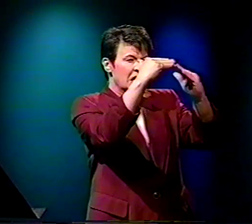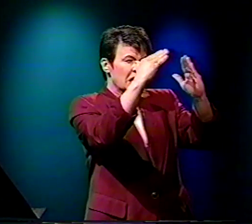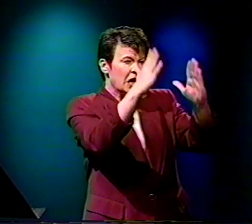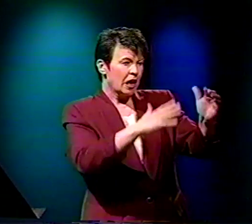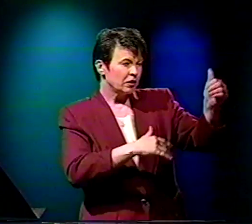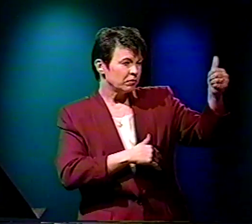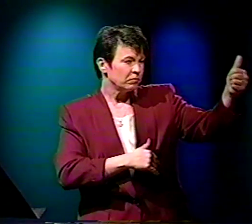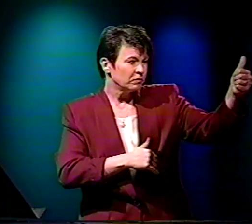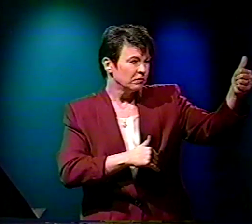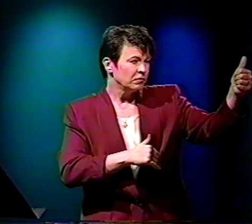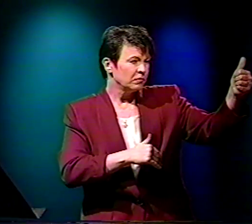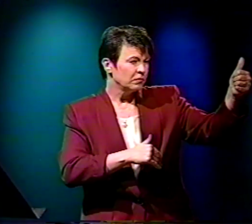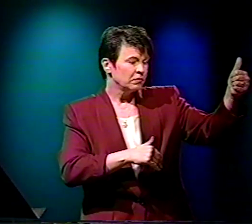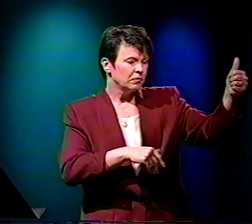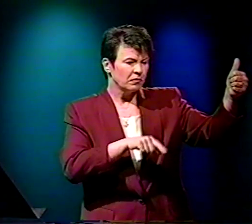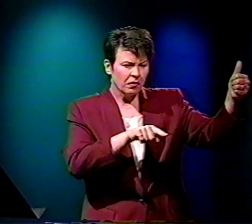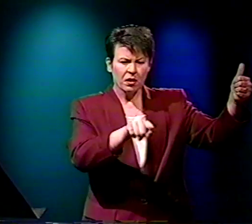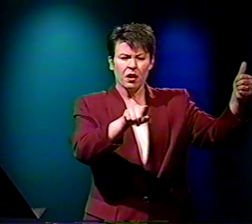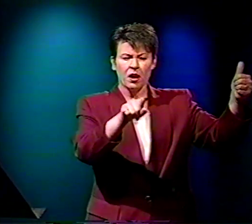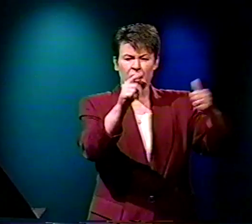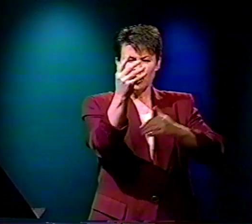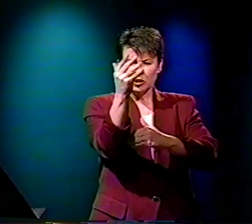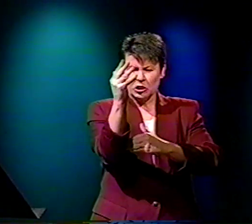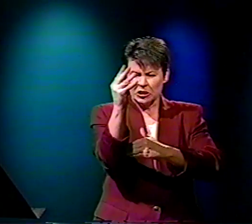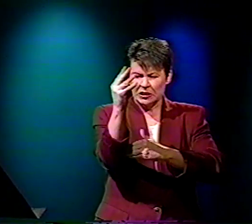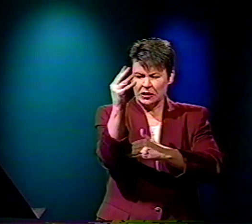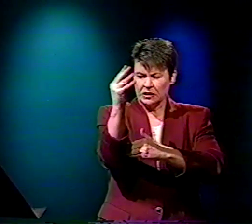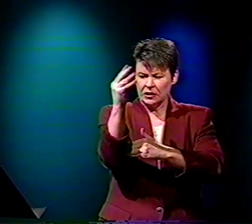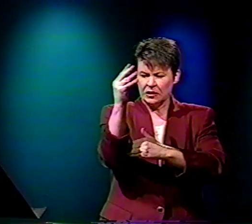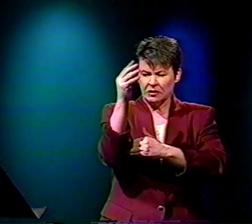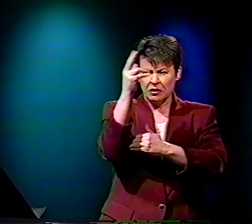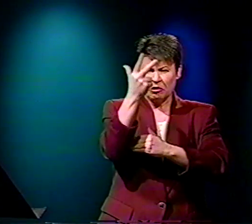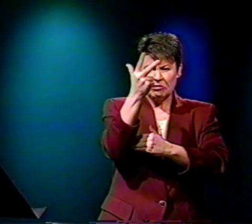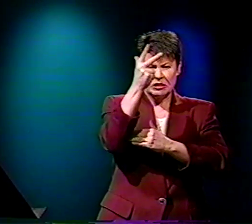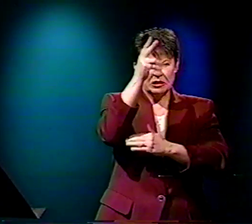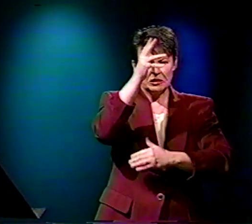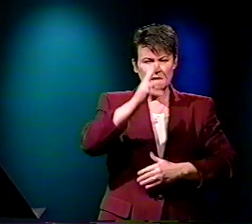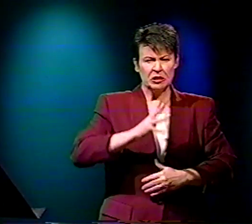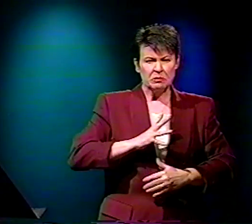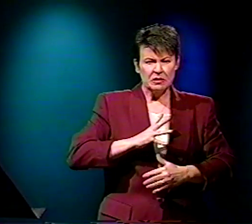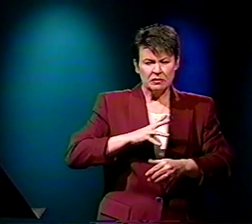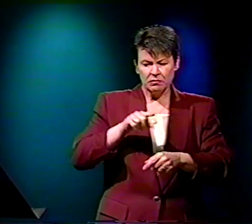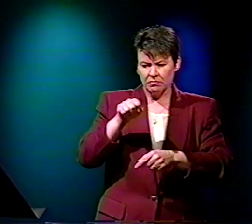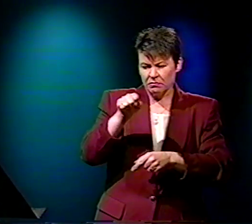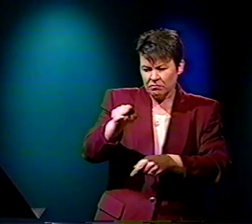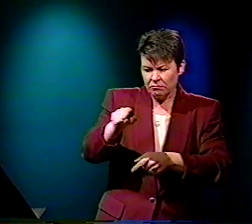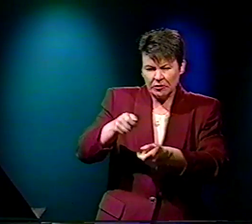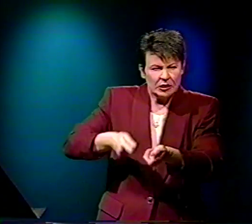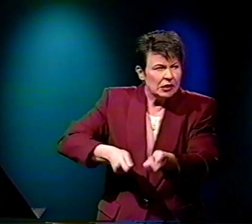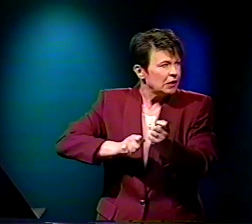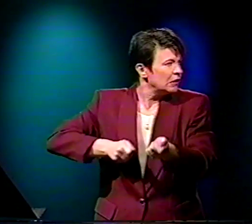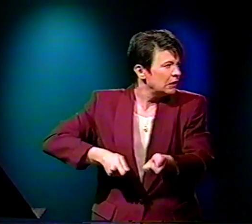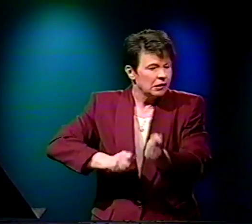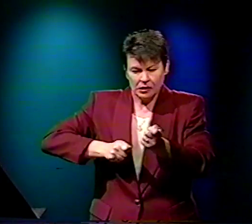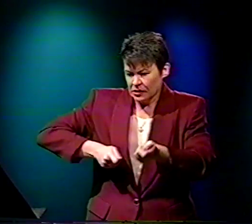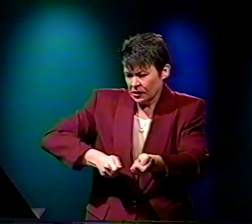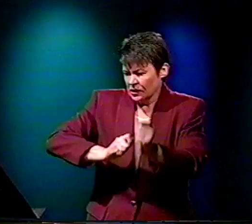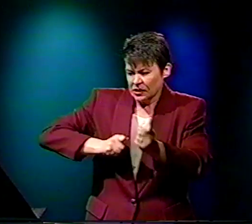are trees and one lone house. And near the trees, there are three men, and they